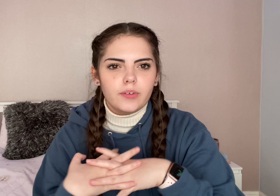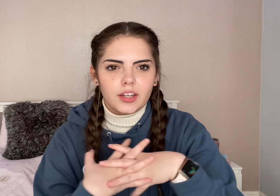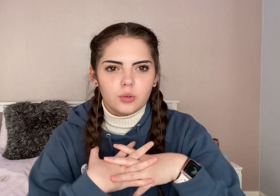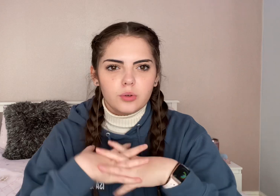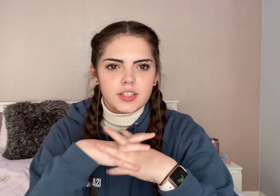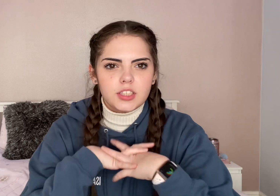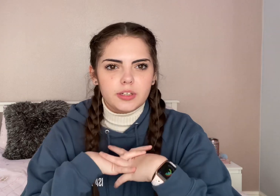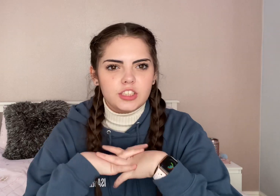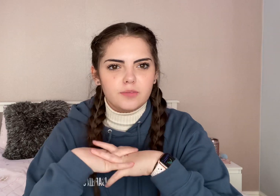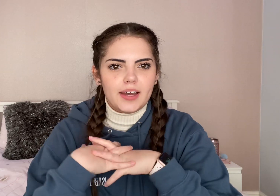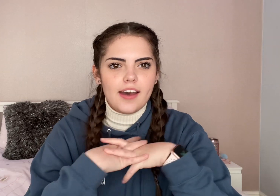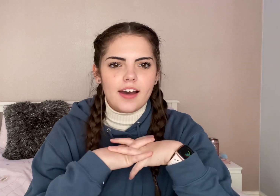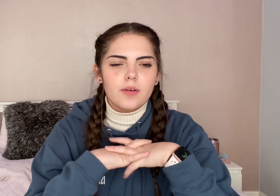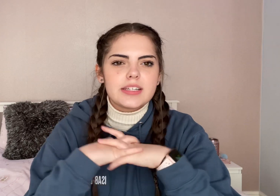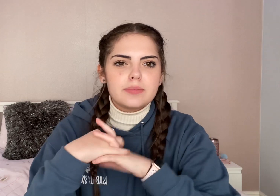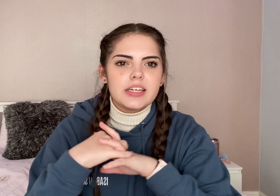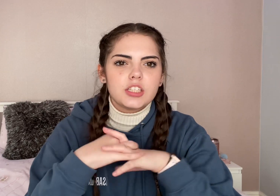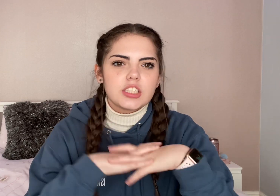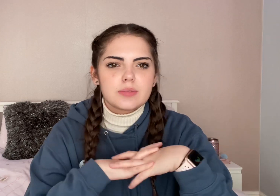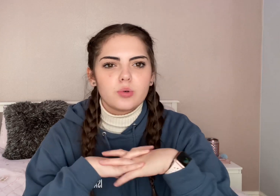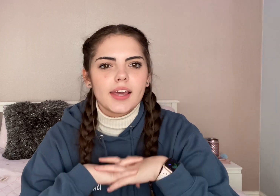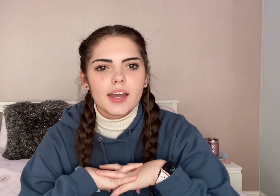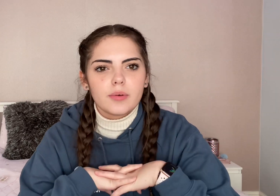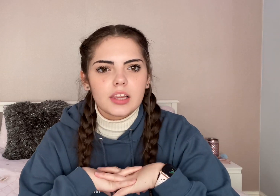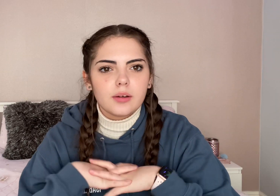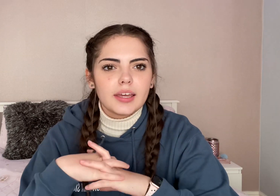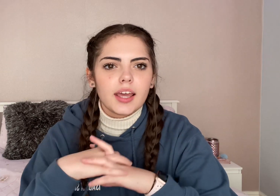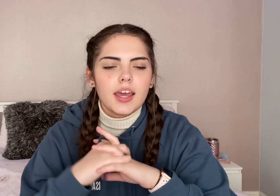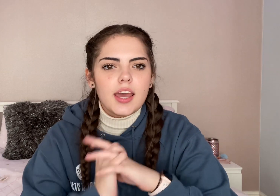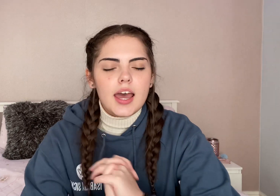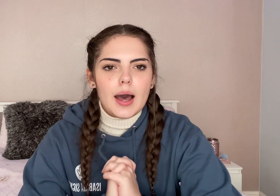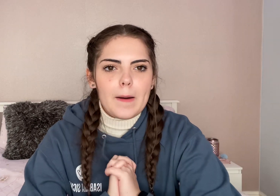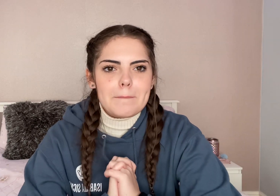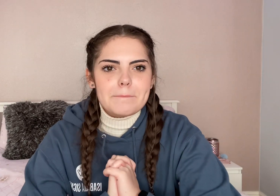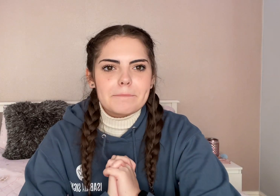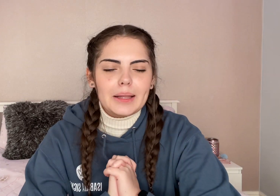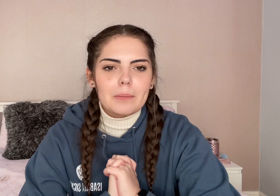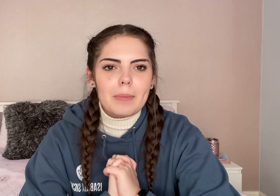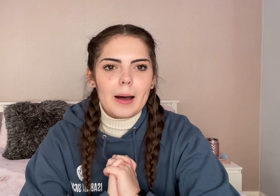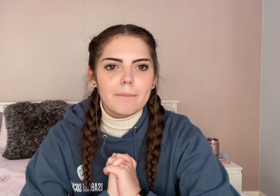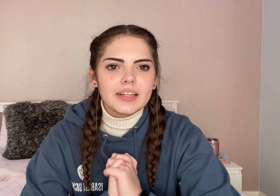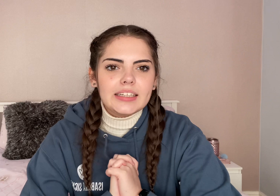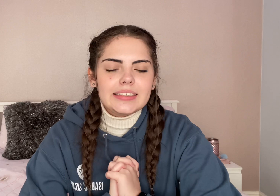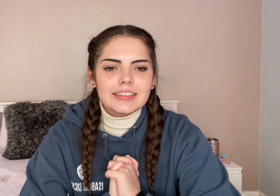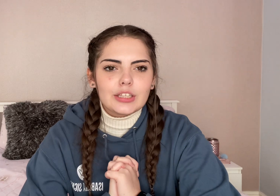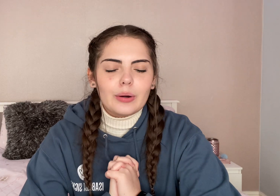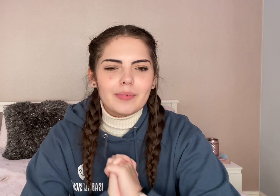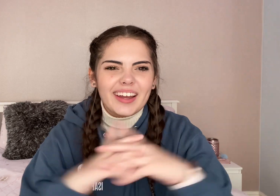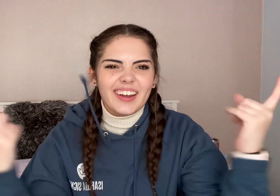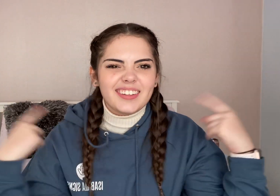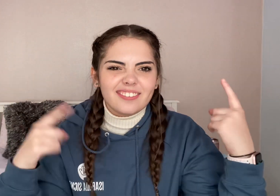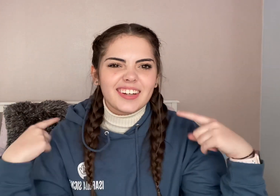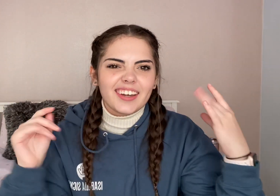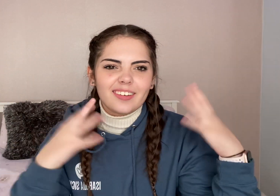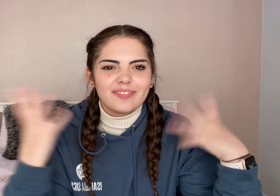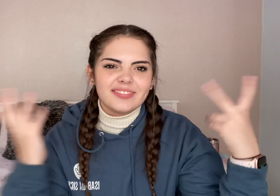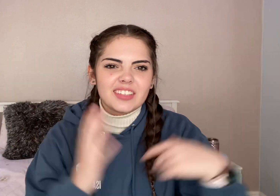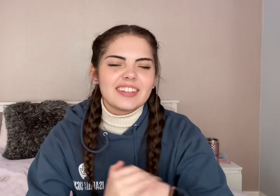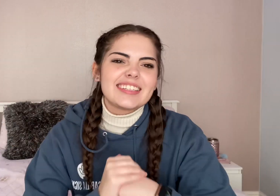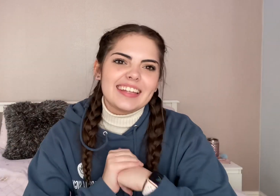ignore the situation of my hair. I went to the beach this morning with Louis, my little pup, so my hair didn't really stay,